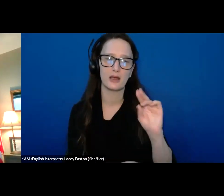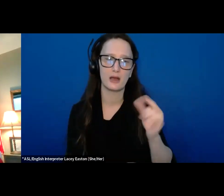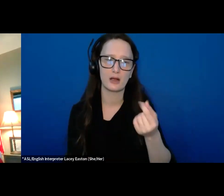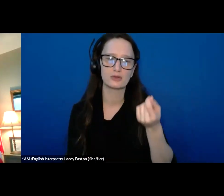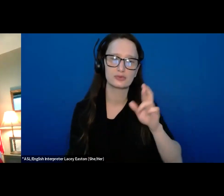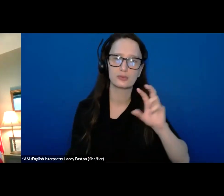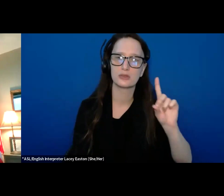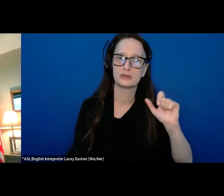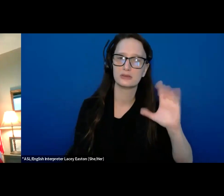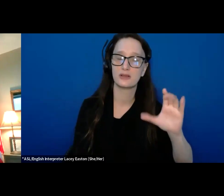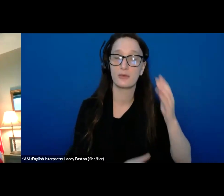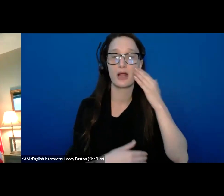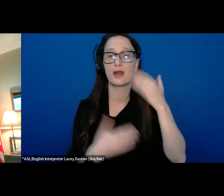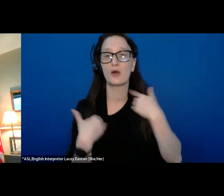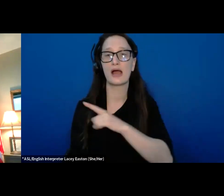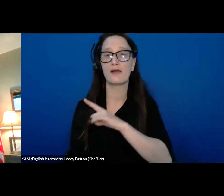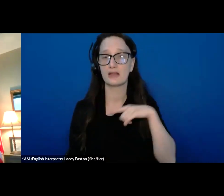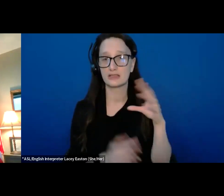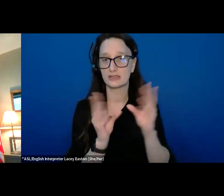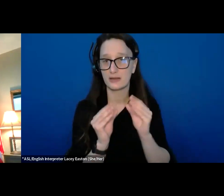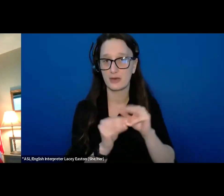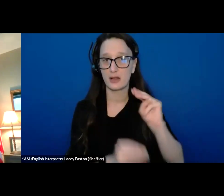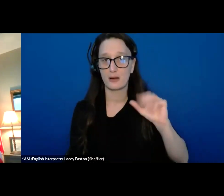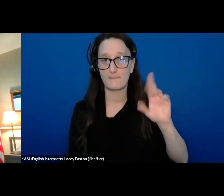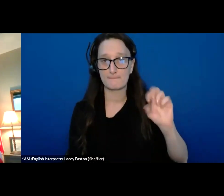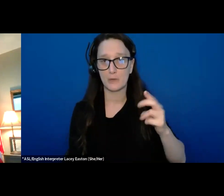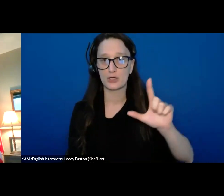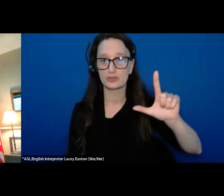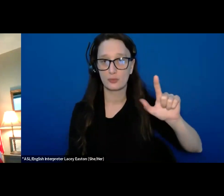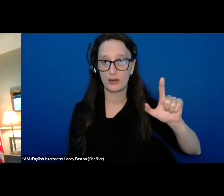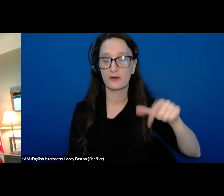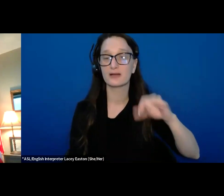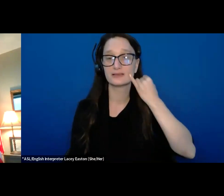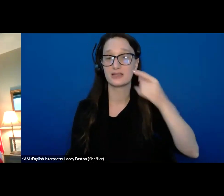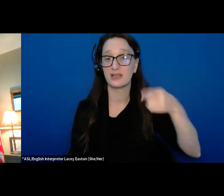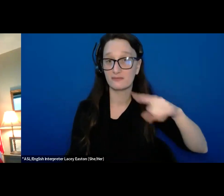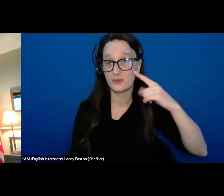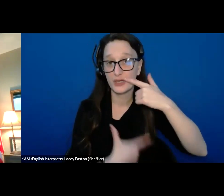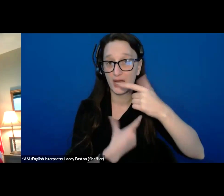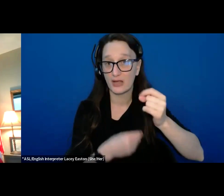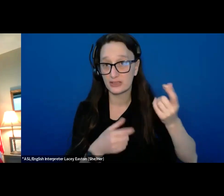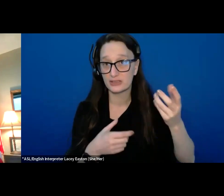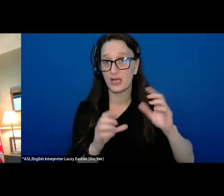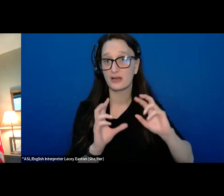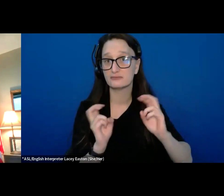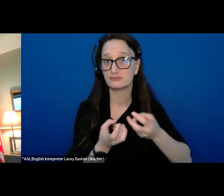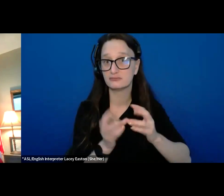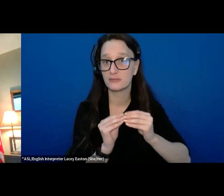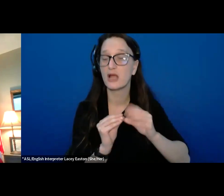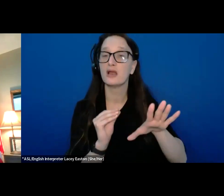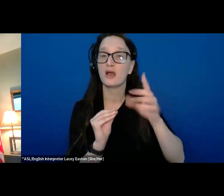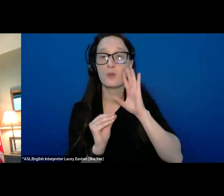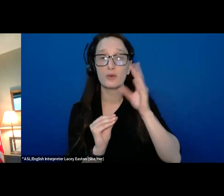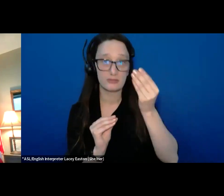legislative hearings are on March 21st. And so folks that are interested in getting together, one thing I will say is if you are planning on